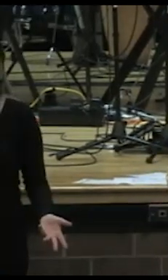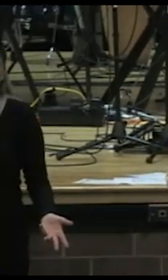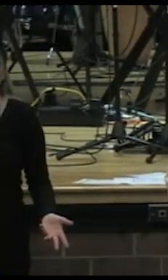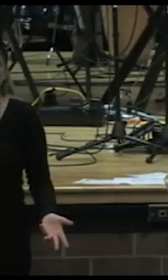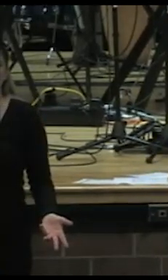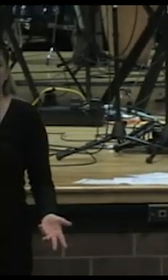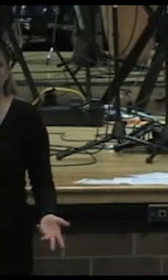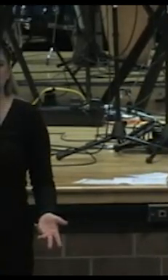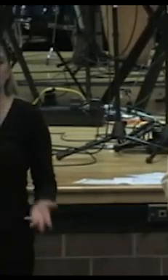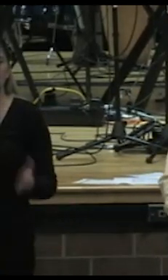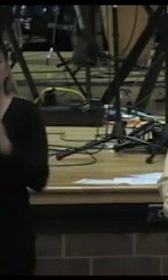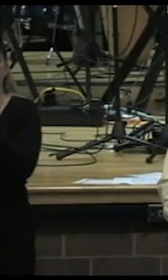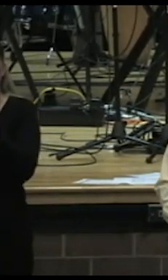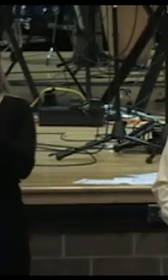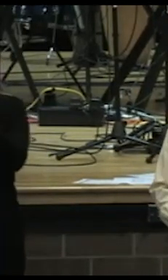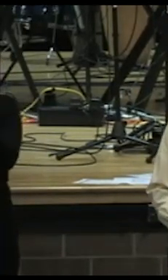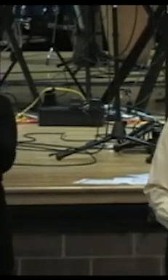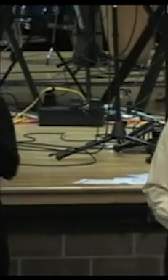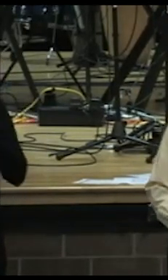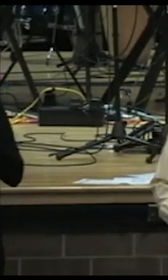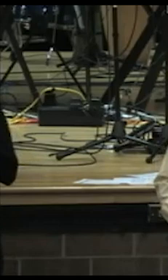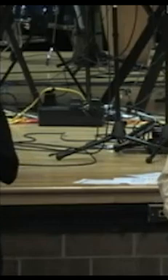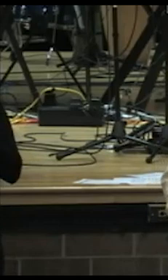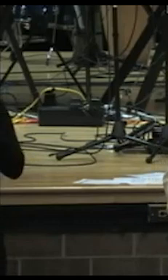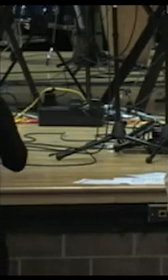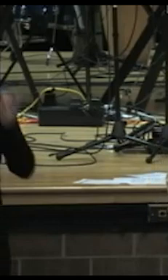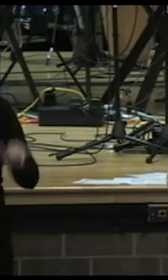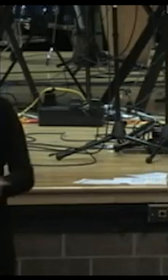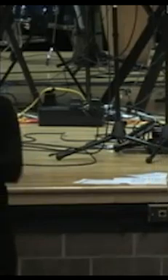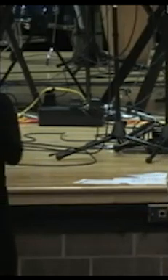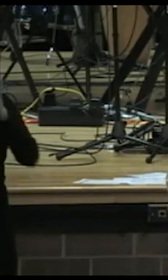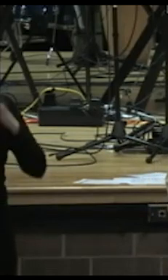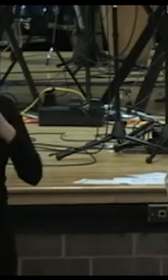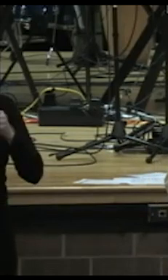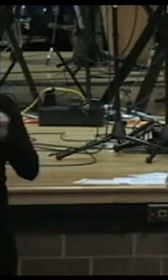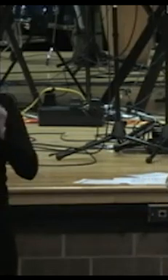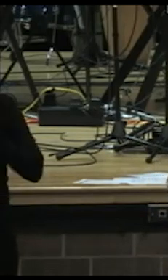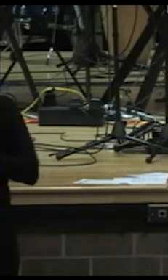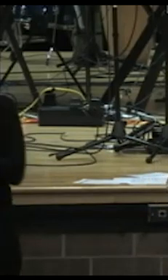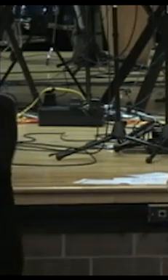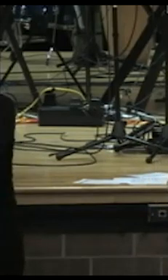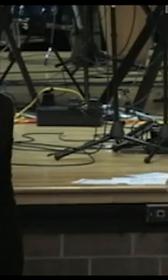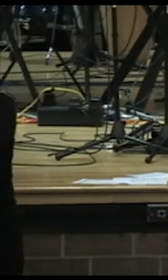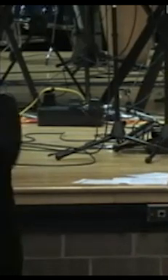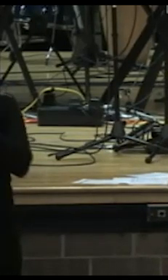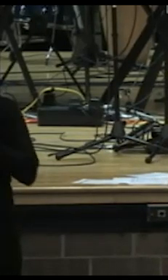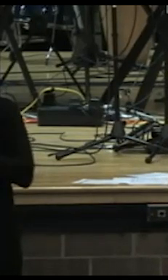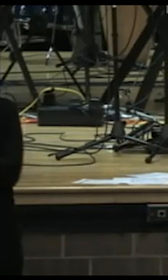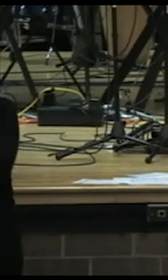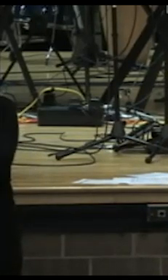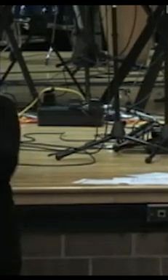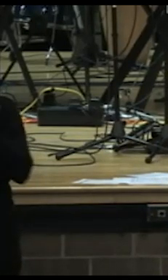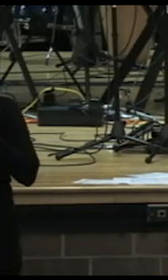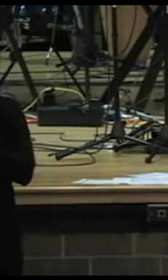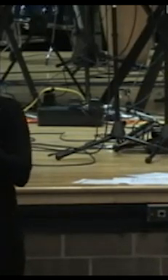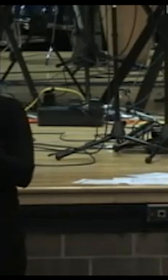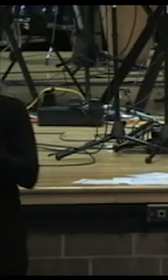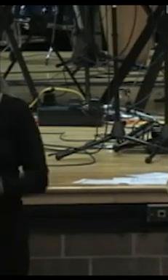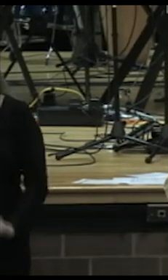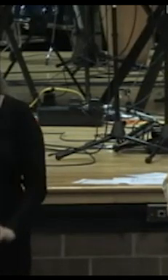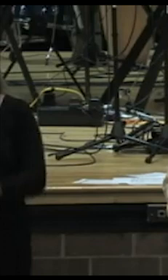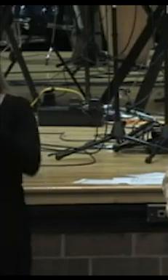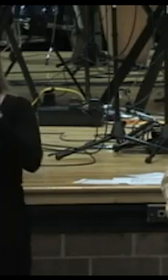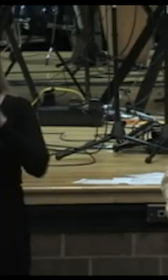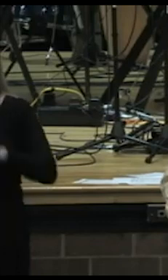you need to be unified, that your greatest goal for your children, you need to work and pray that you have a godly, godly